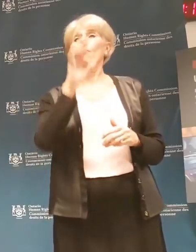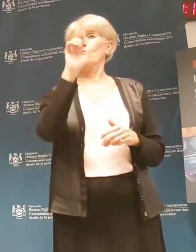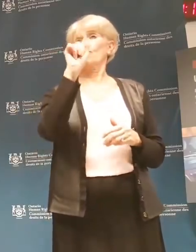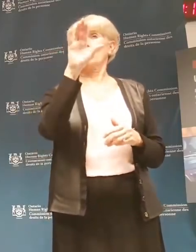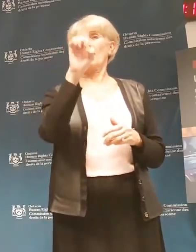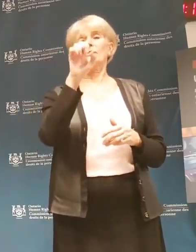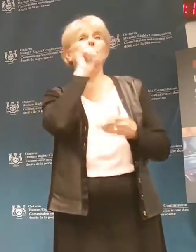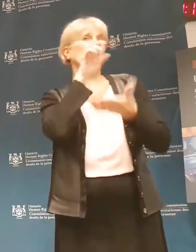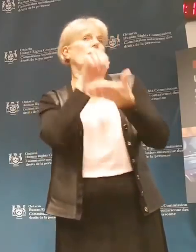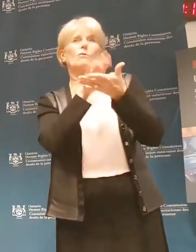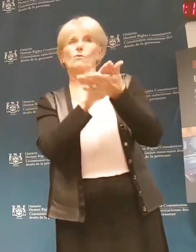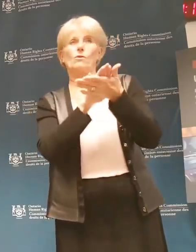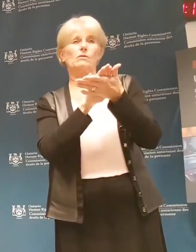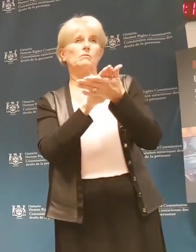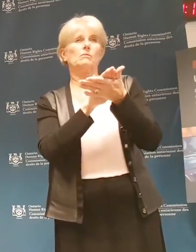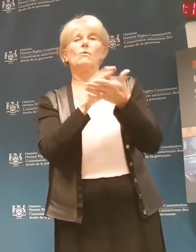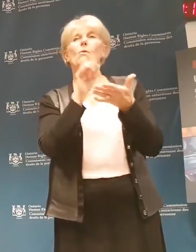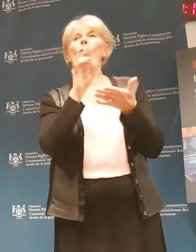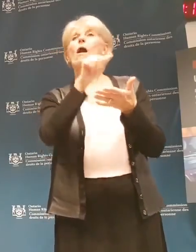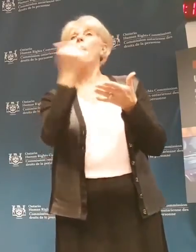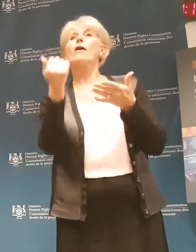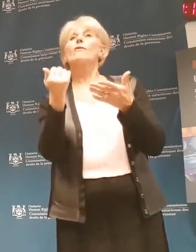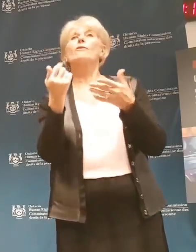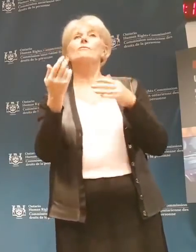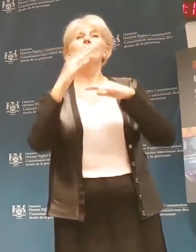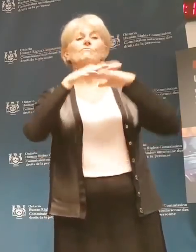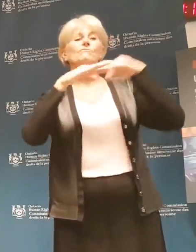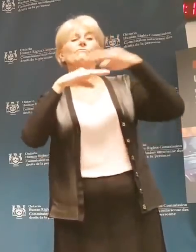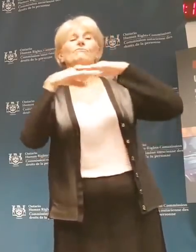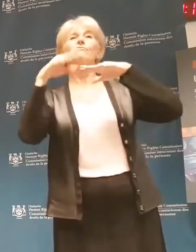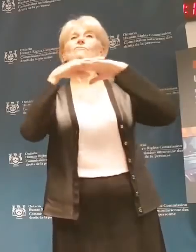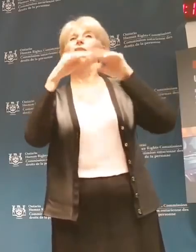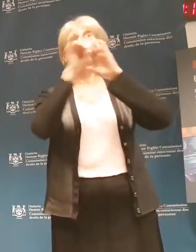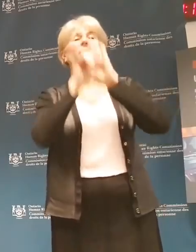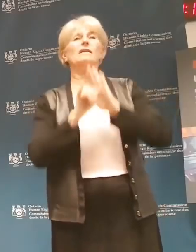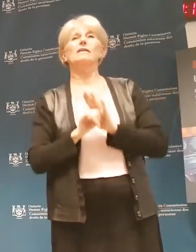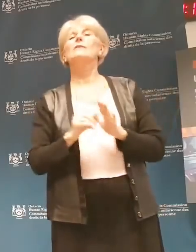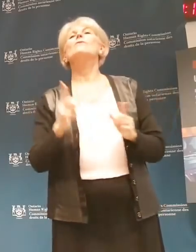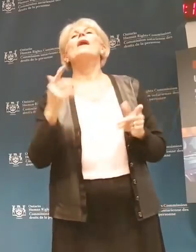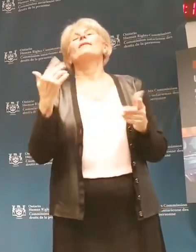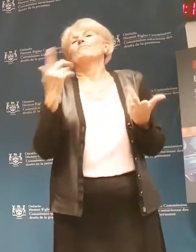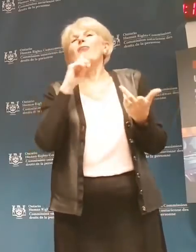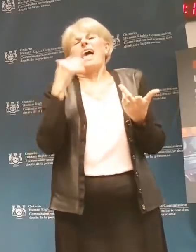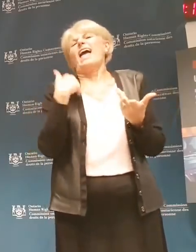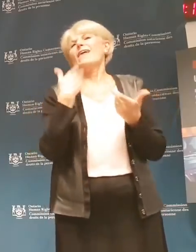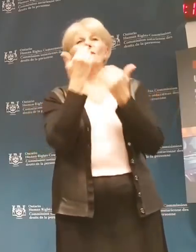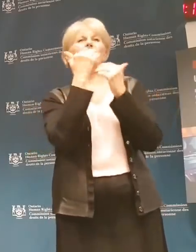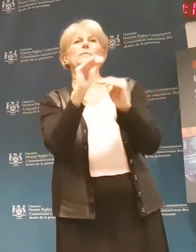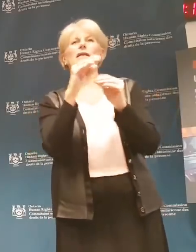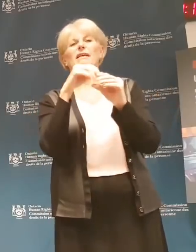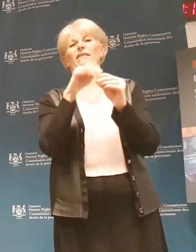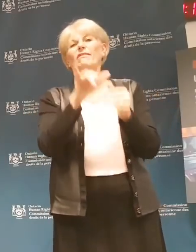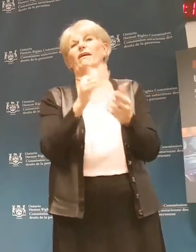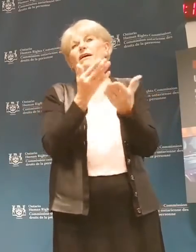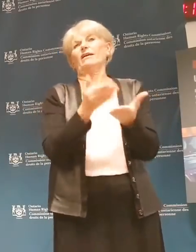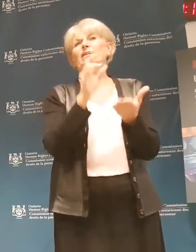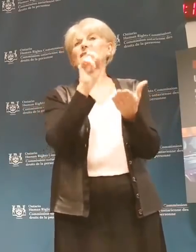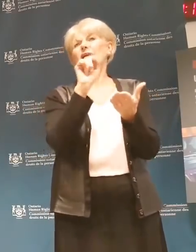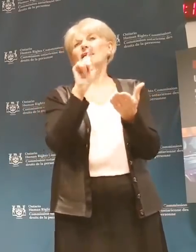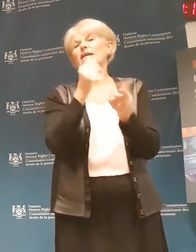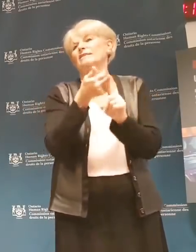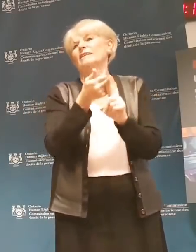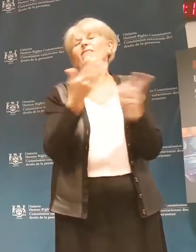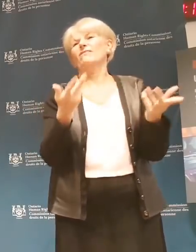even recorded, let alone other intersectional identities. So there are inherent limitations in the data itself.